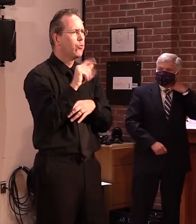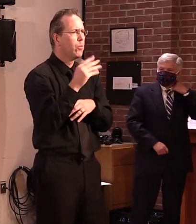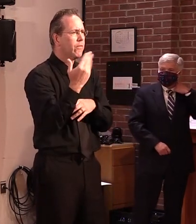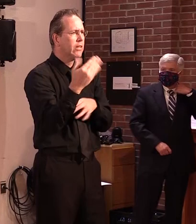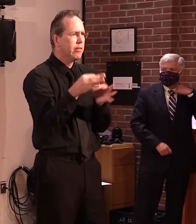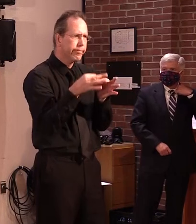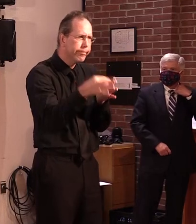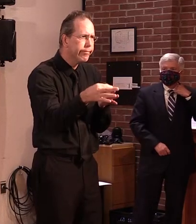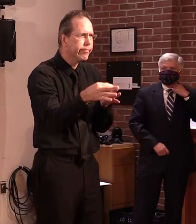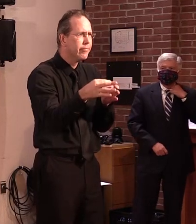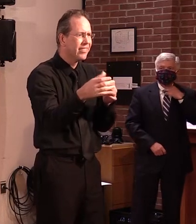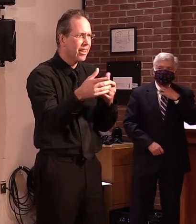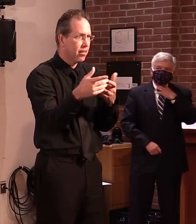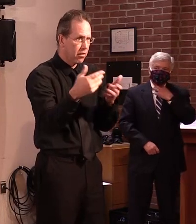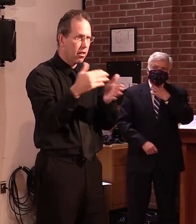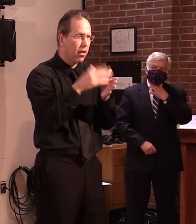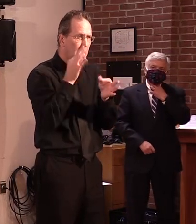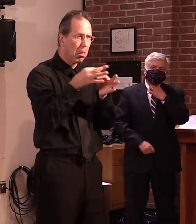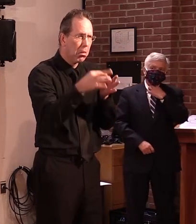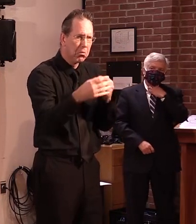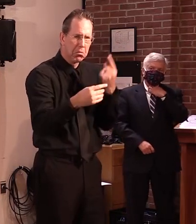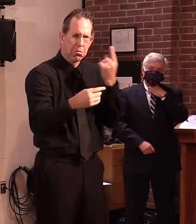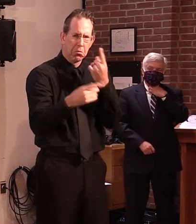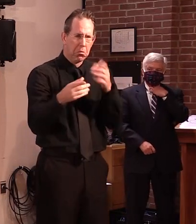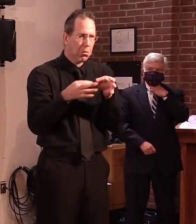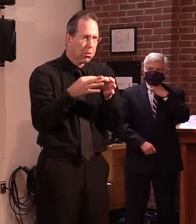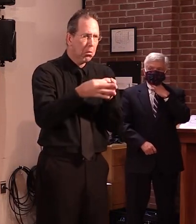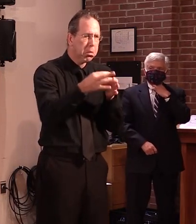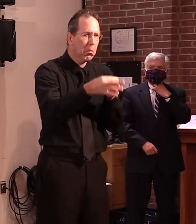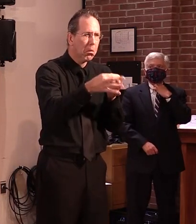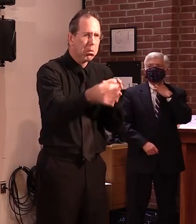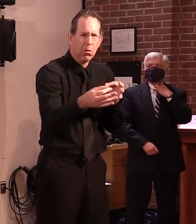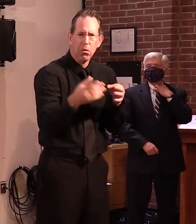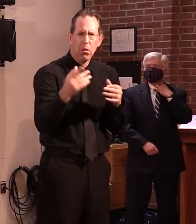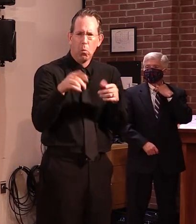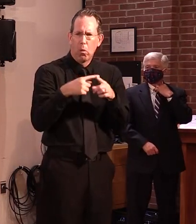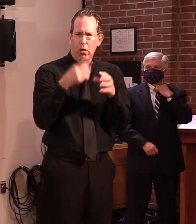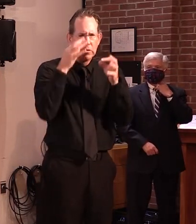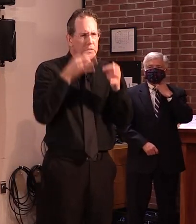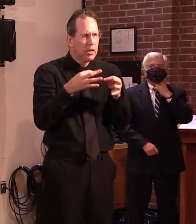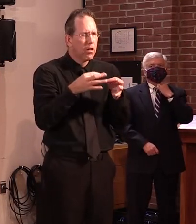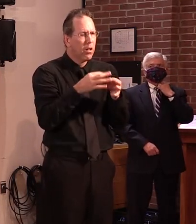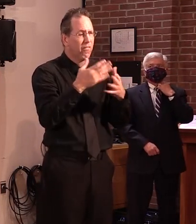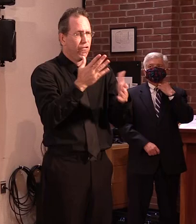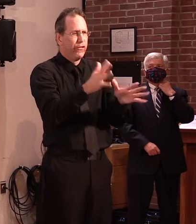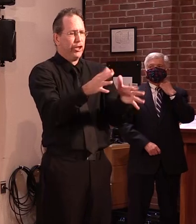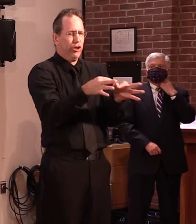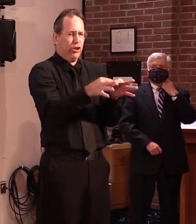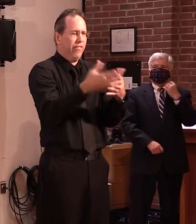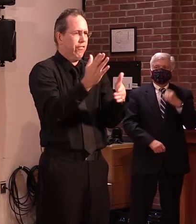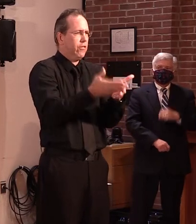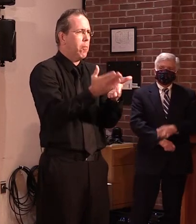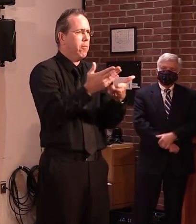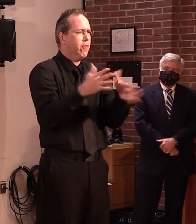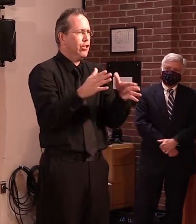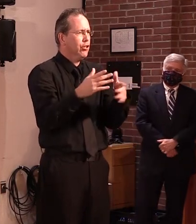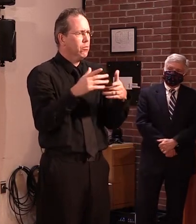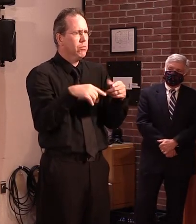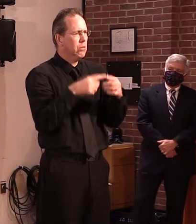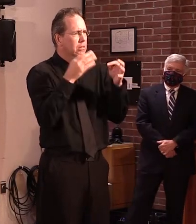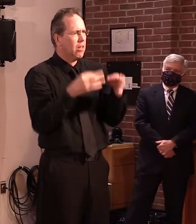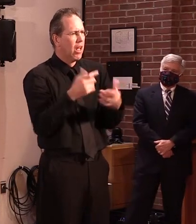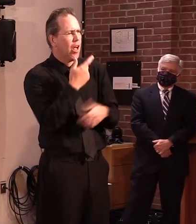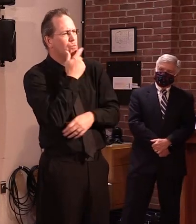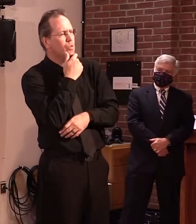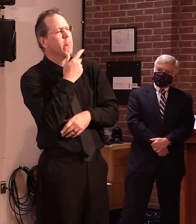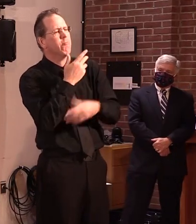our capacities to 100%, when we don't have to worry about positivity rates and the rate of the number